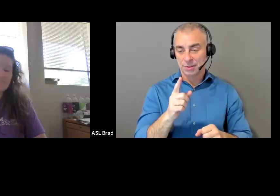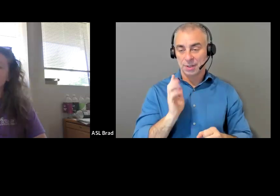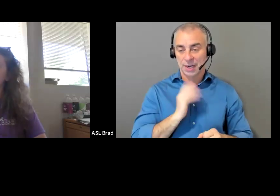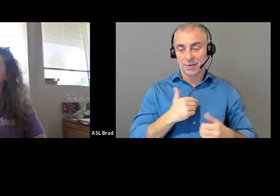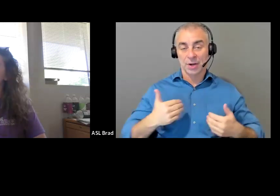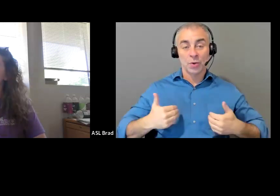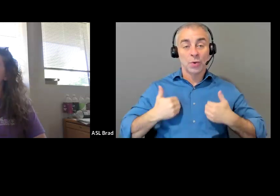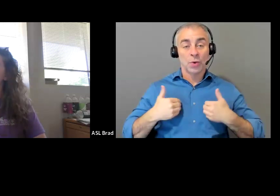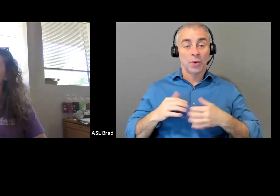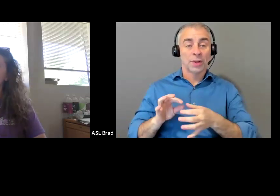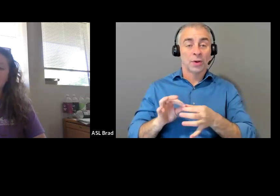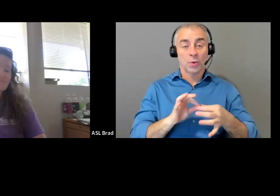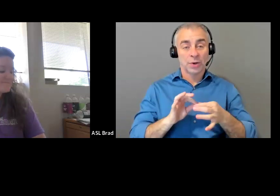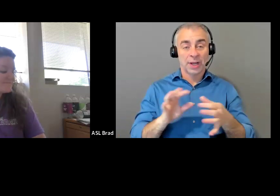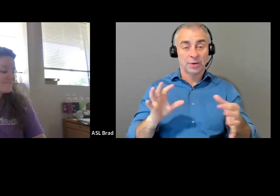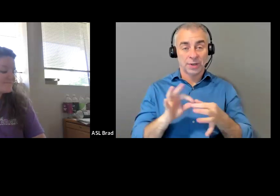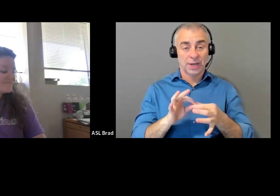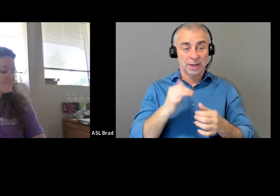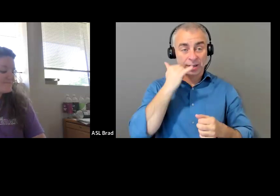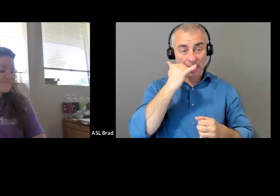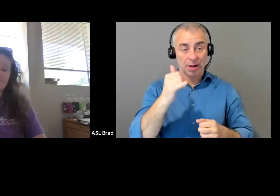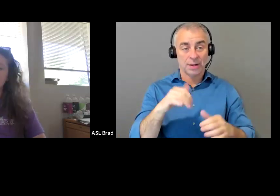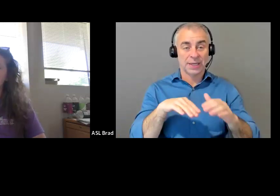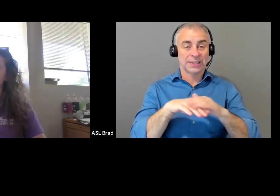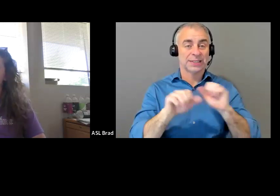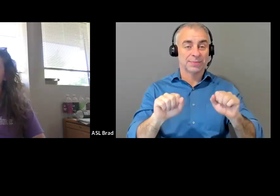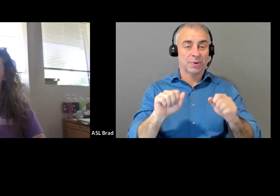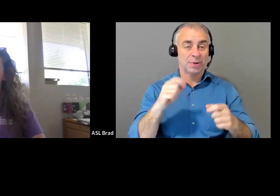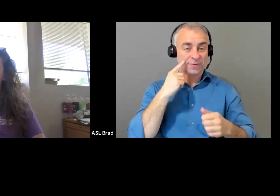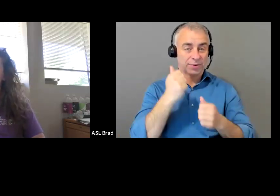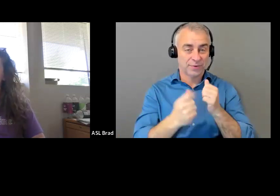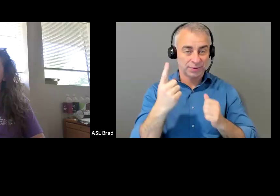Youth Coordinator Connect call accessible to all.